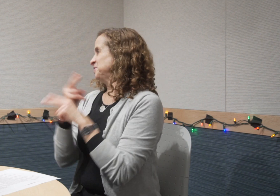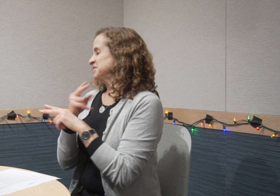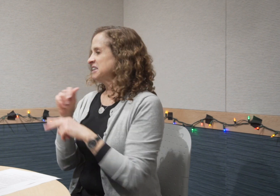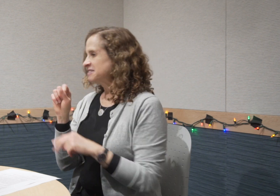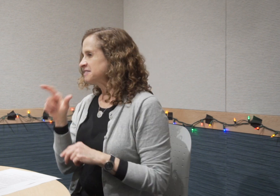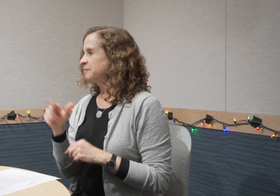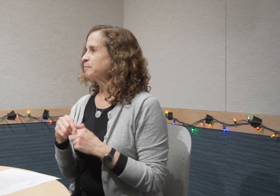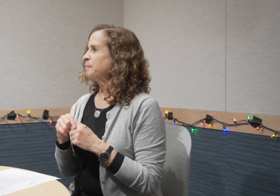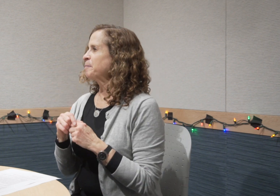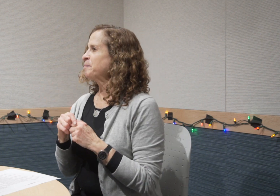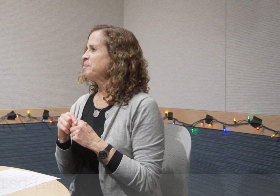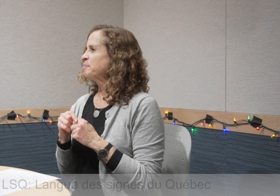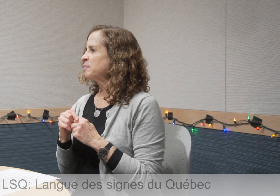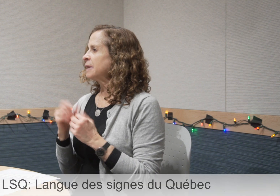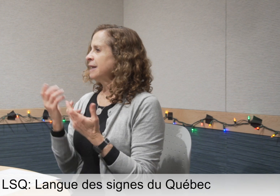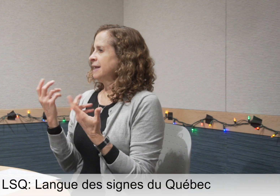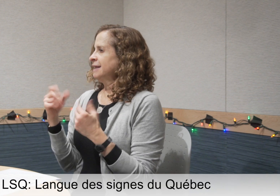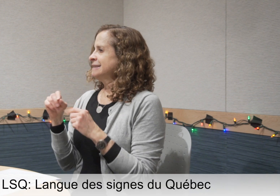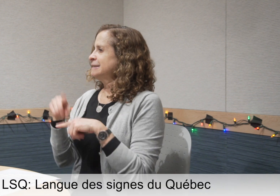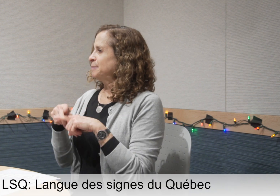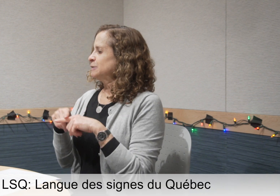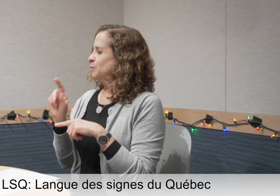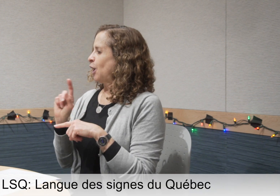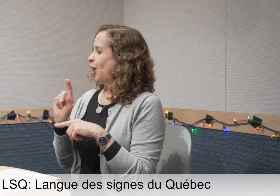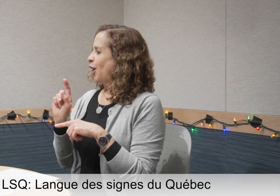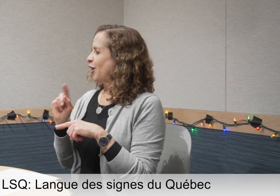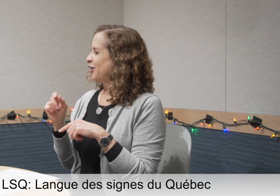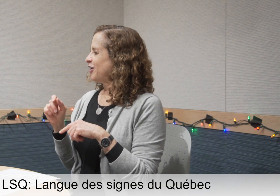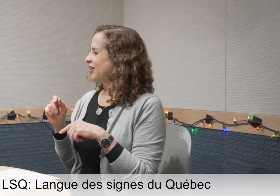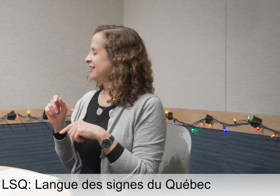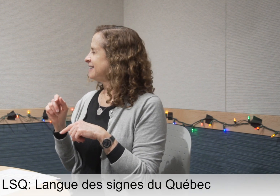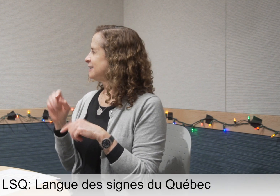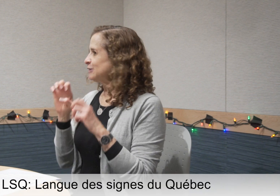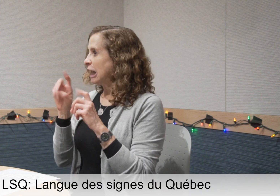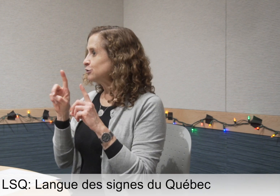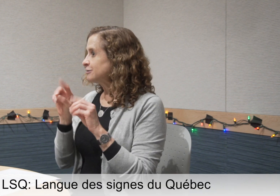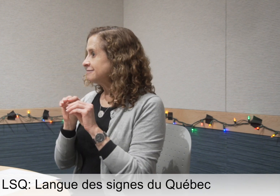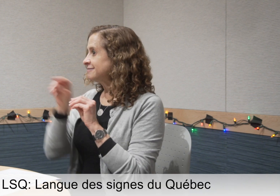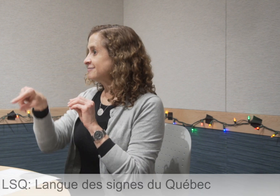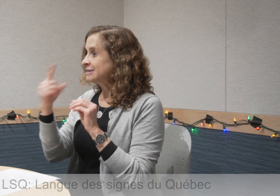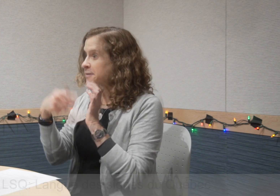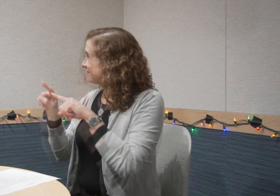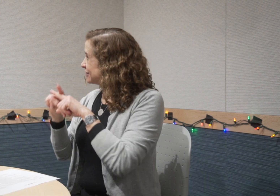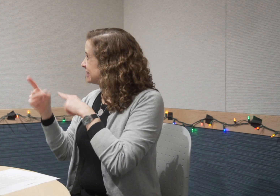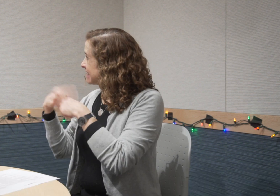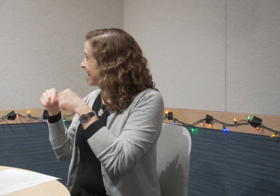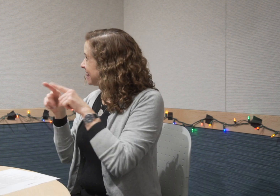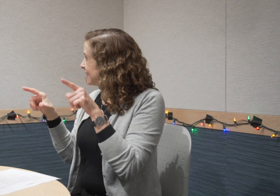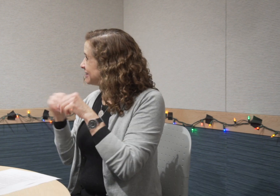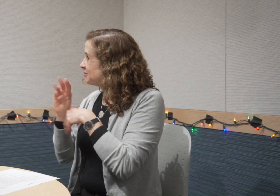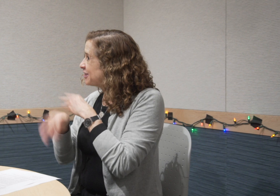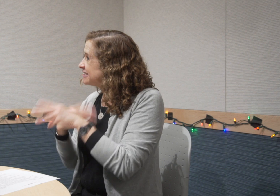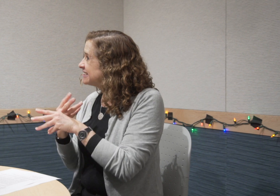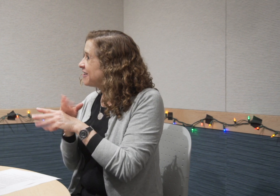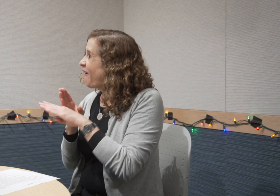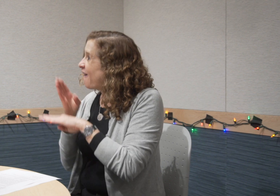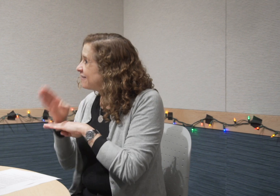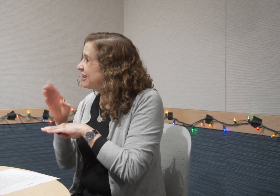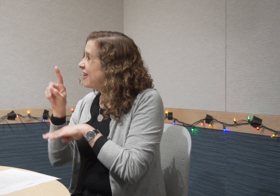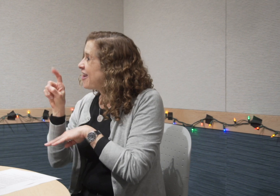use both ASL and QSL there. So it depends on where you are regionally. There's over 140 different sign languages in the world.